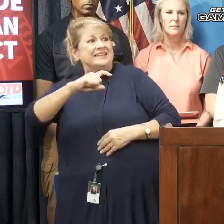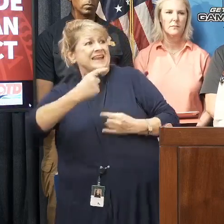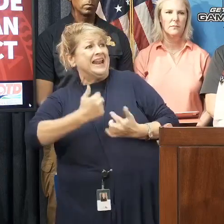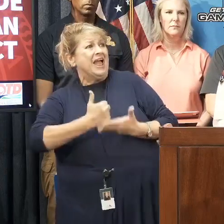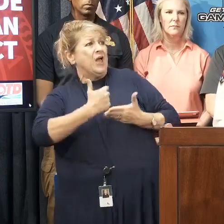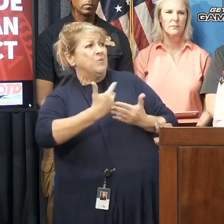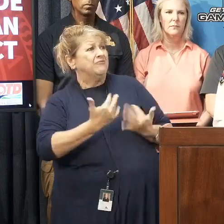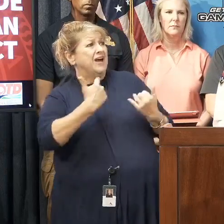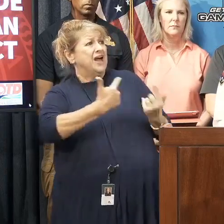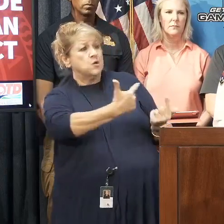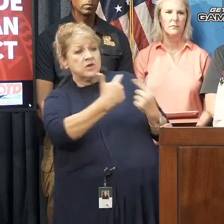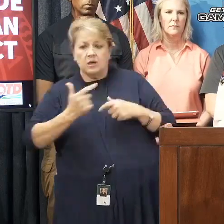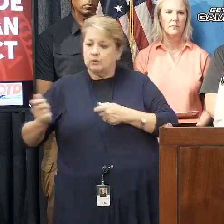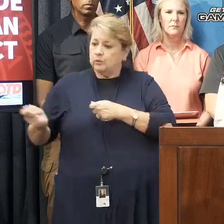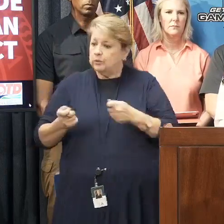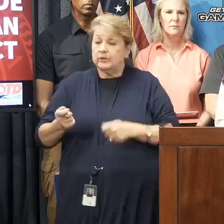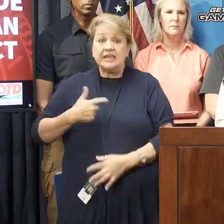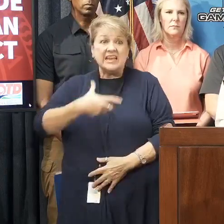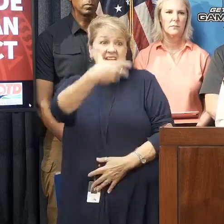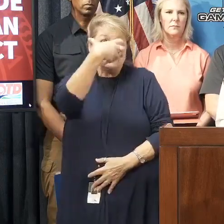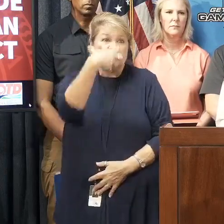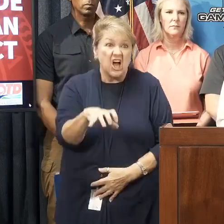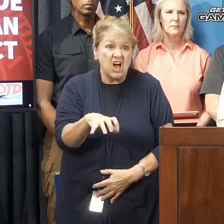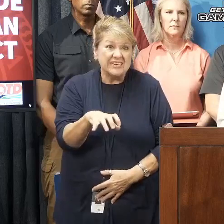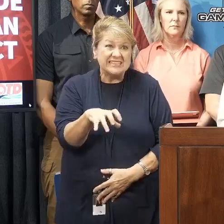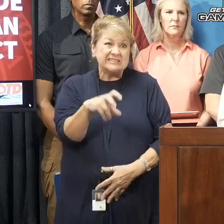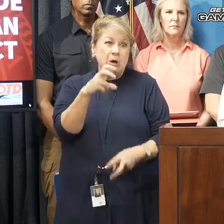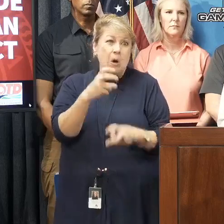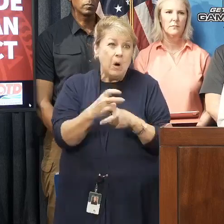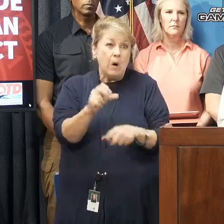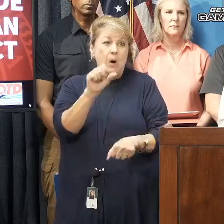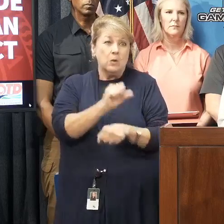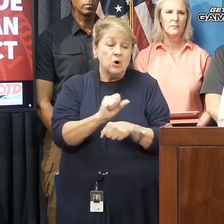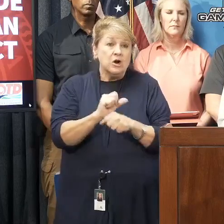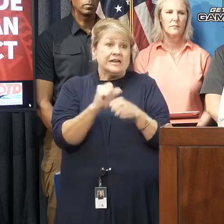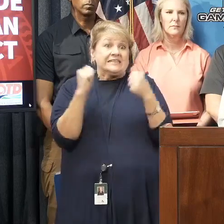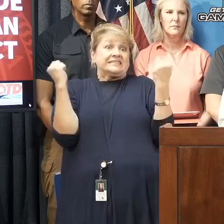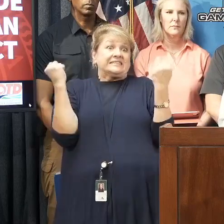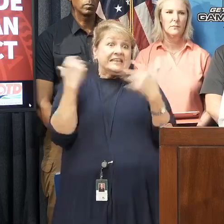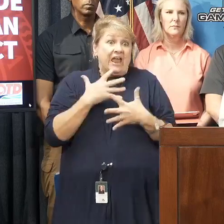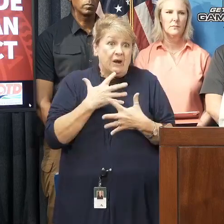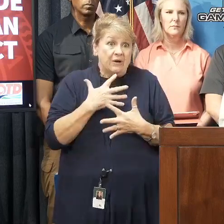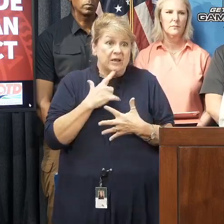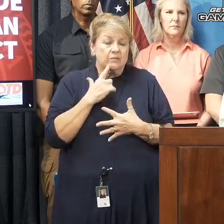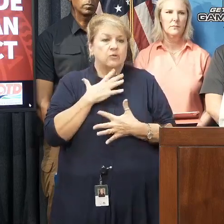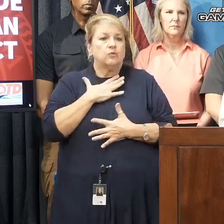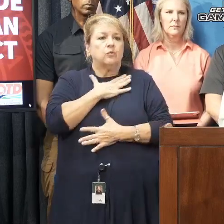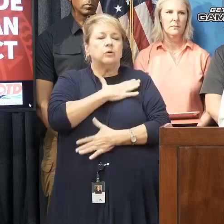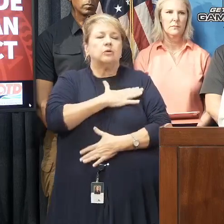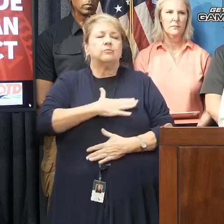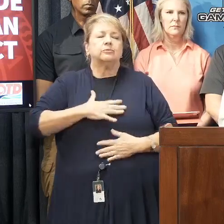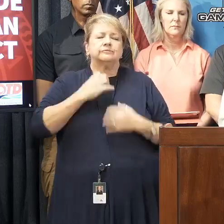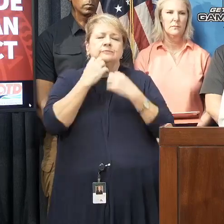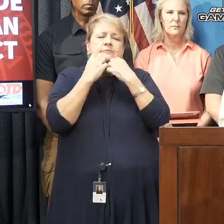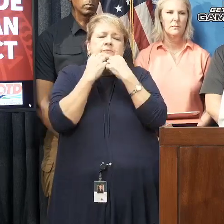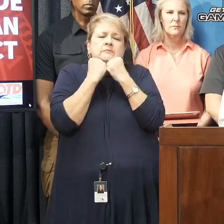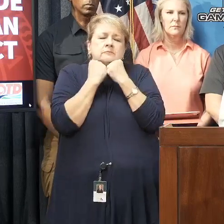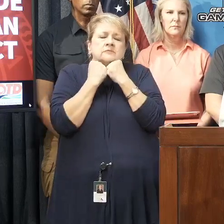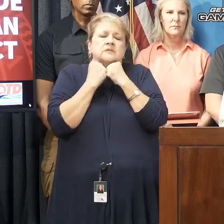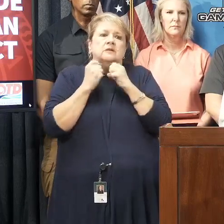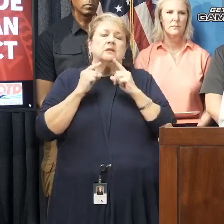fires. It's hot, it's hard, it's scary, but it's so very much appreciated.